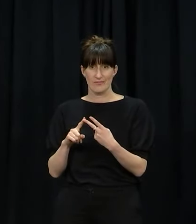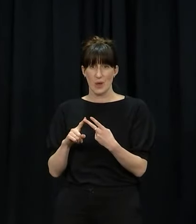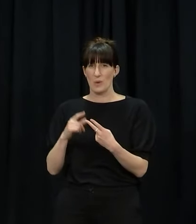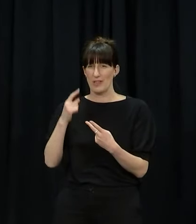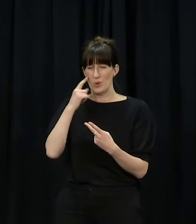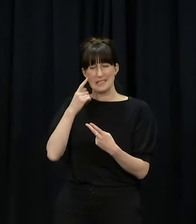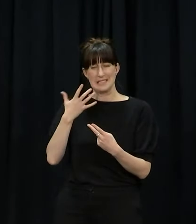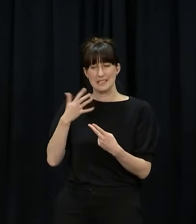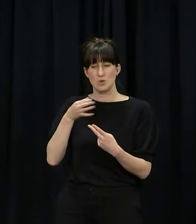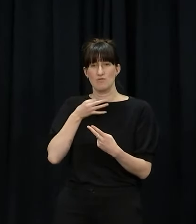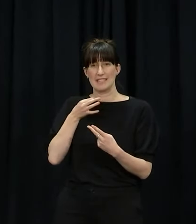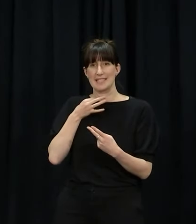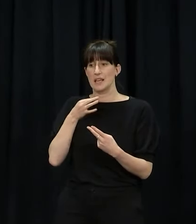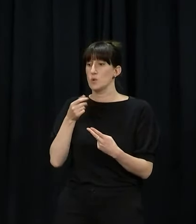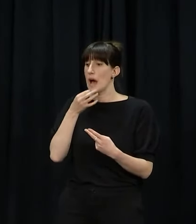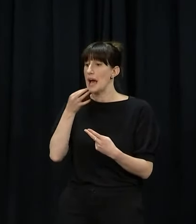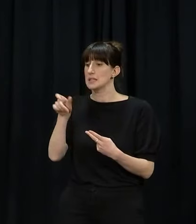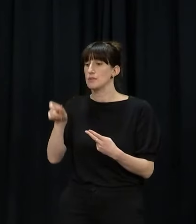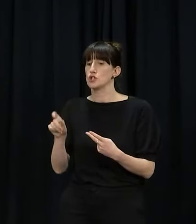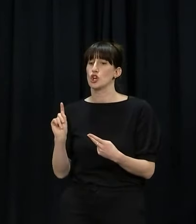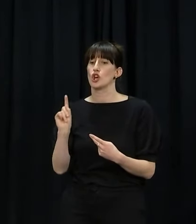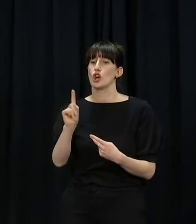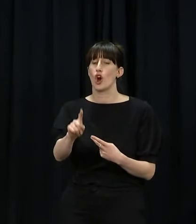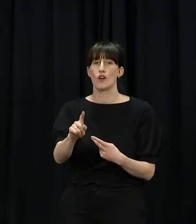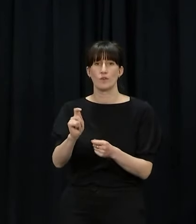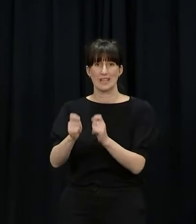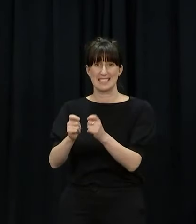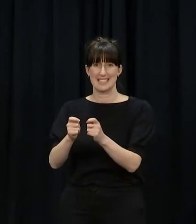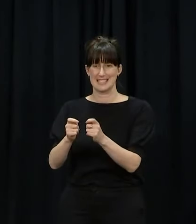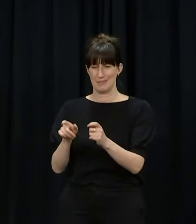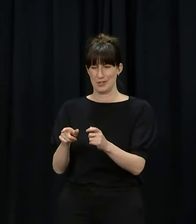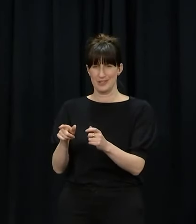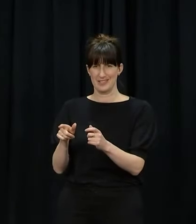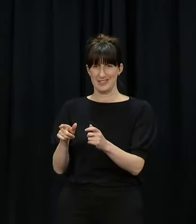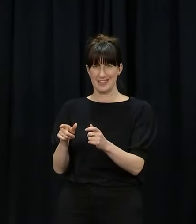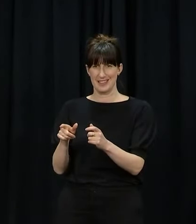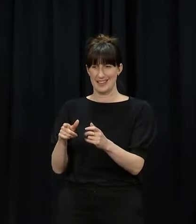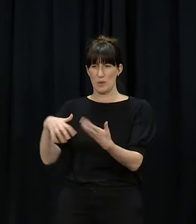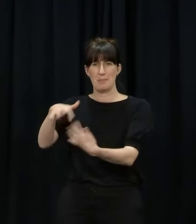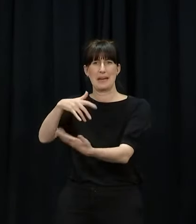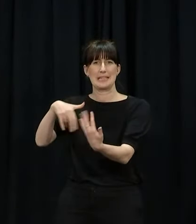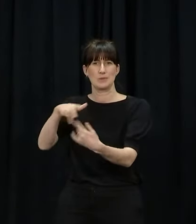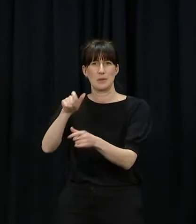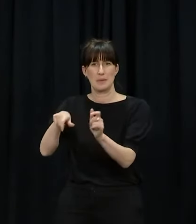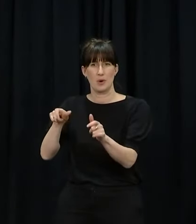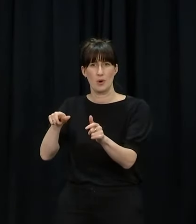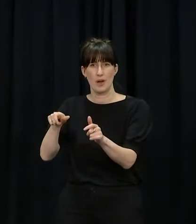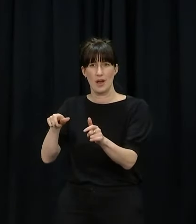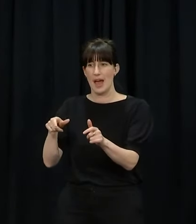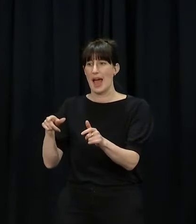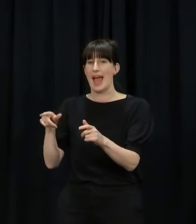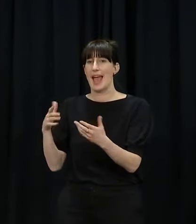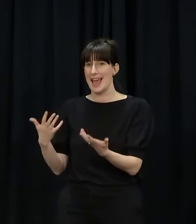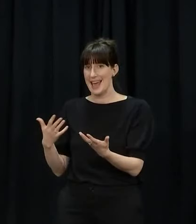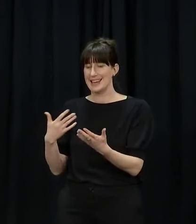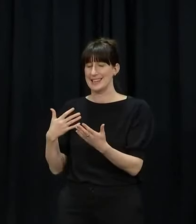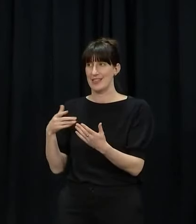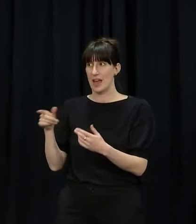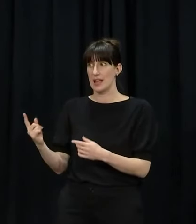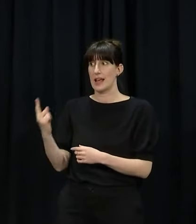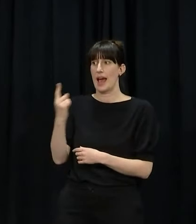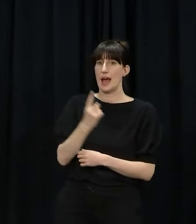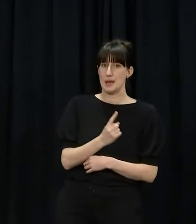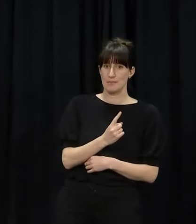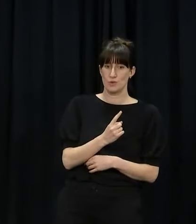testing facilities to be tested when actually they were coming into quarantine anyway. So that was the health advice we had and that